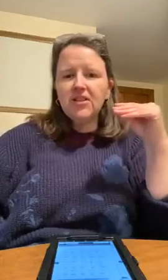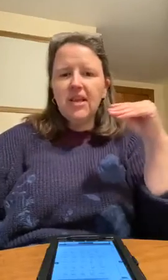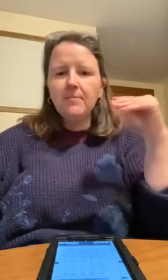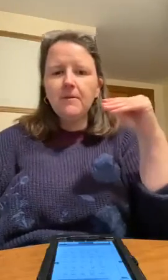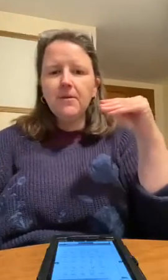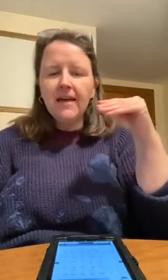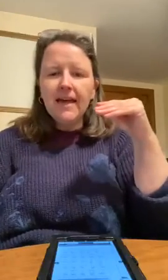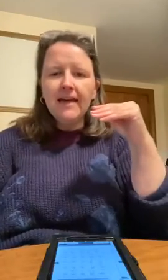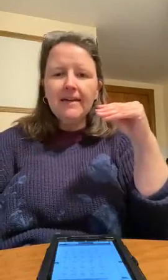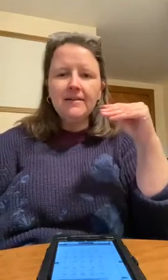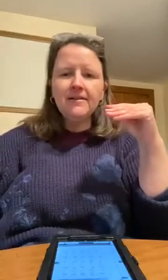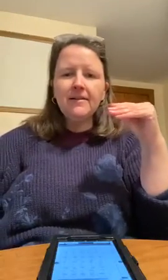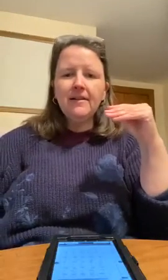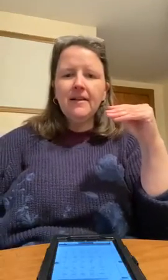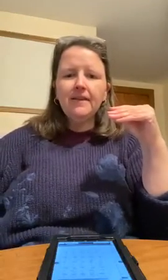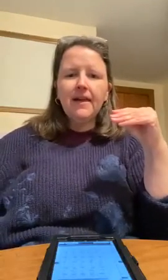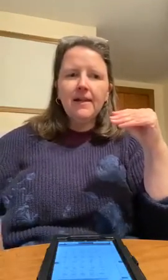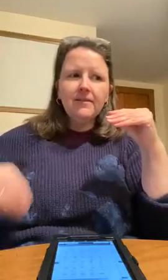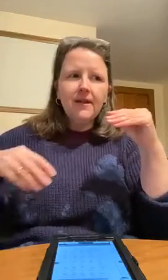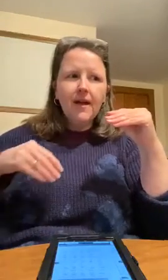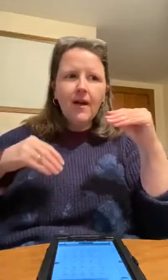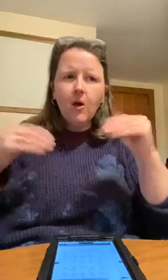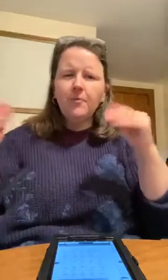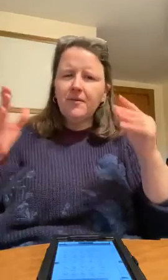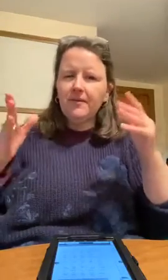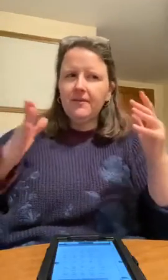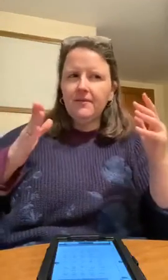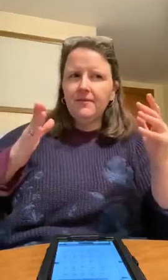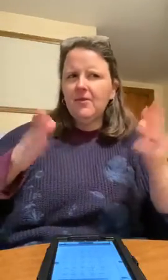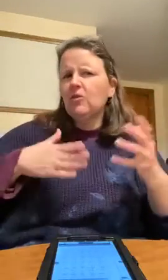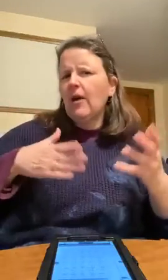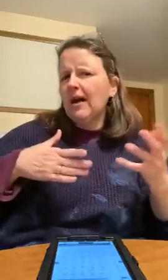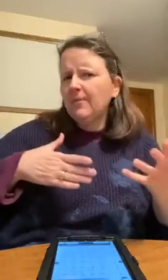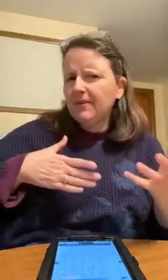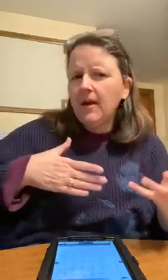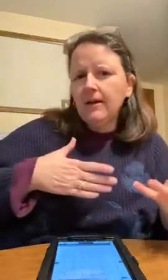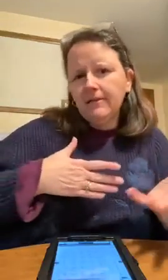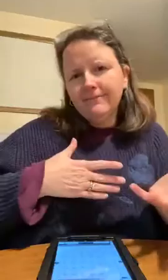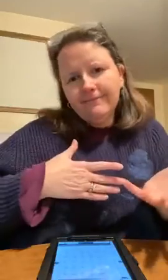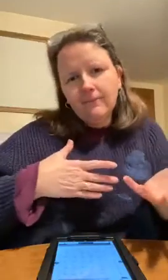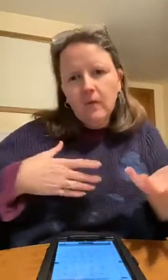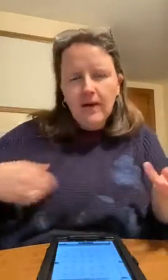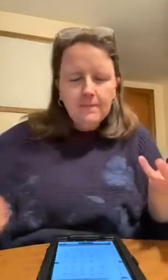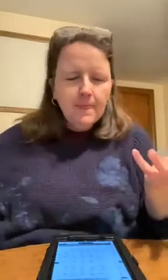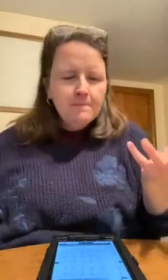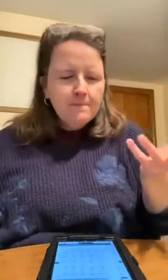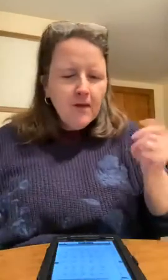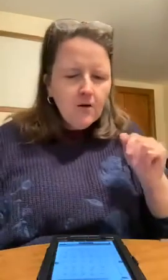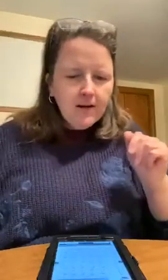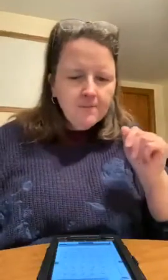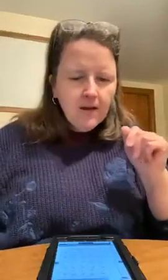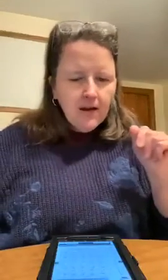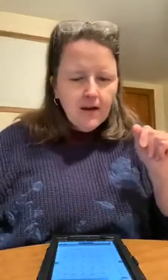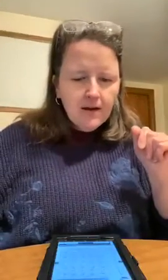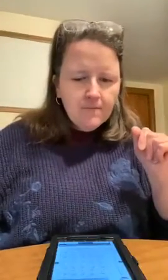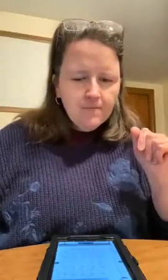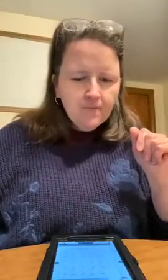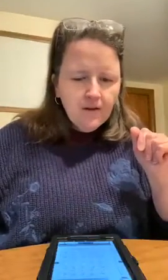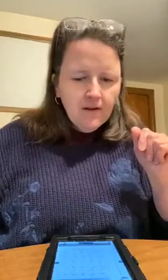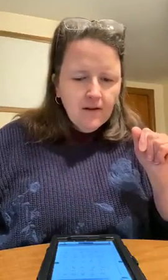of your hand that helps describe a sign, okay? Okay,